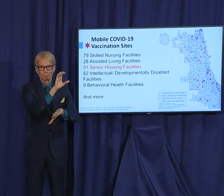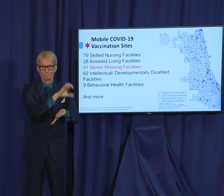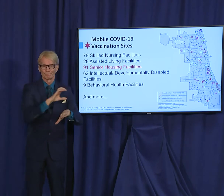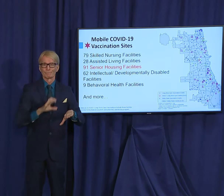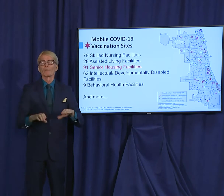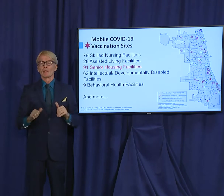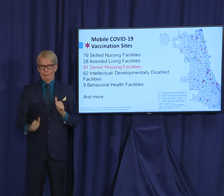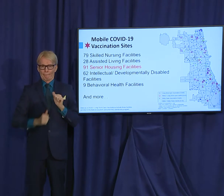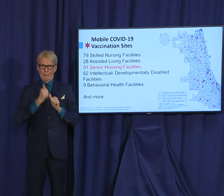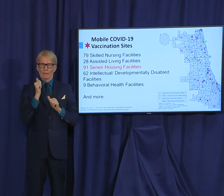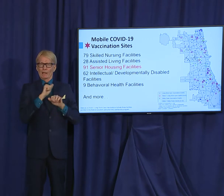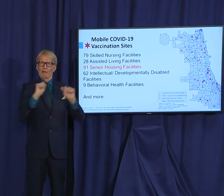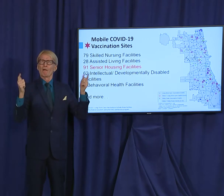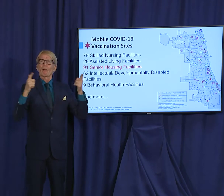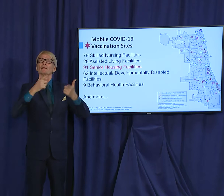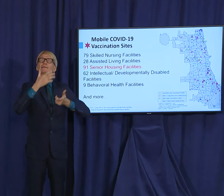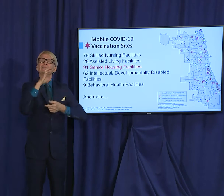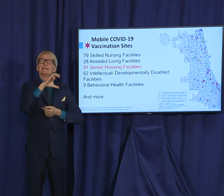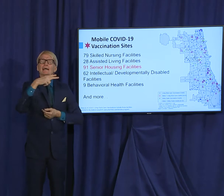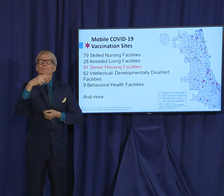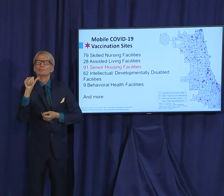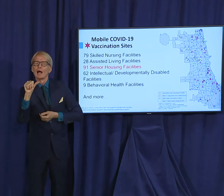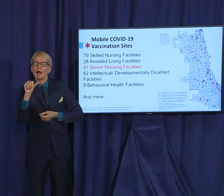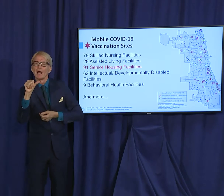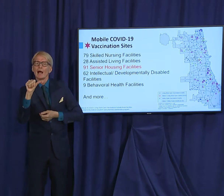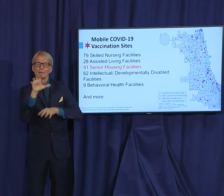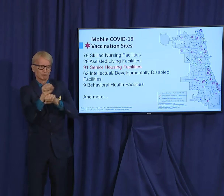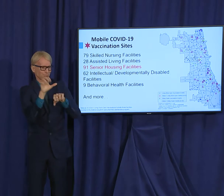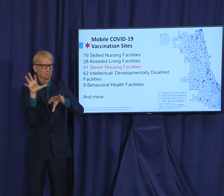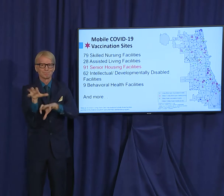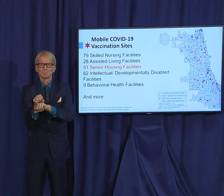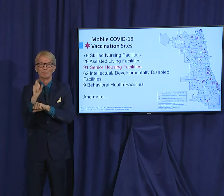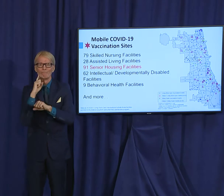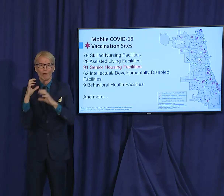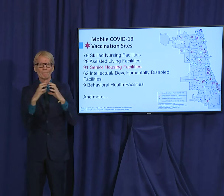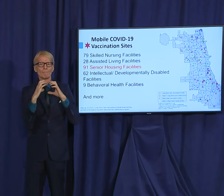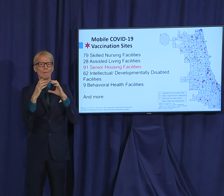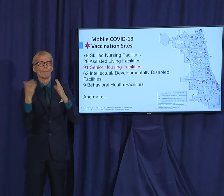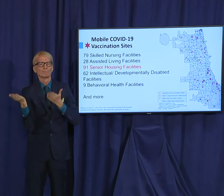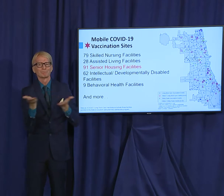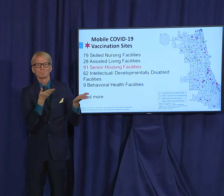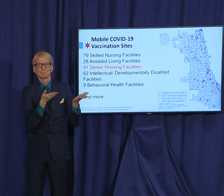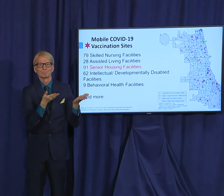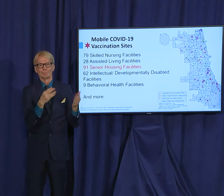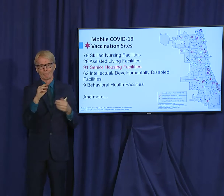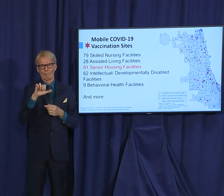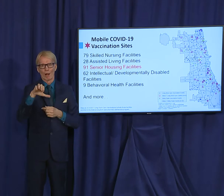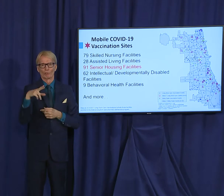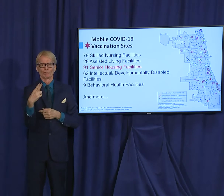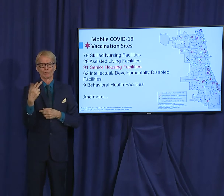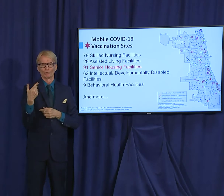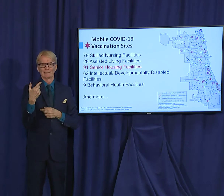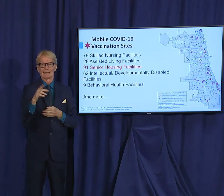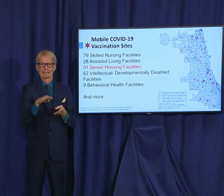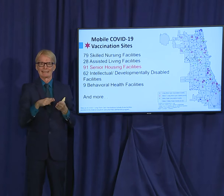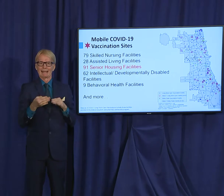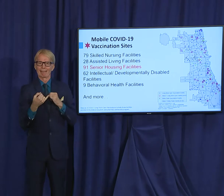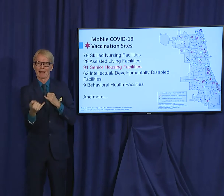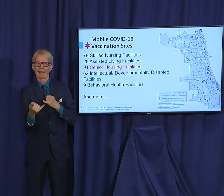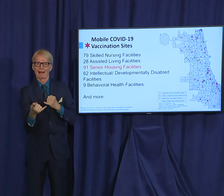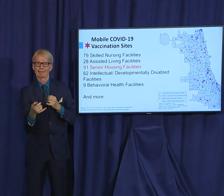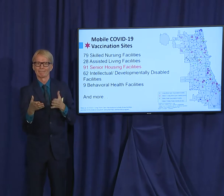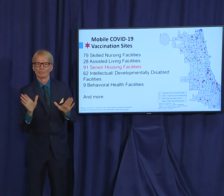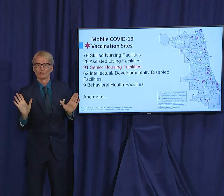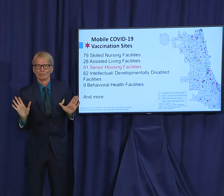every CHA building booked for a mobile vaccination clinic by March 22nd. We've also done